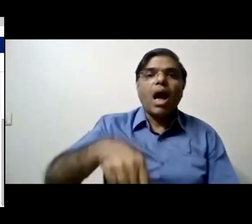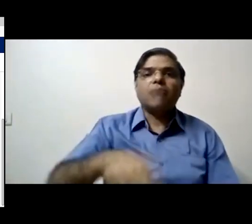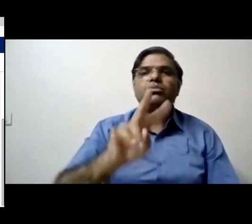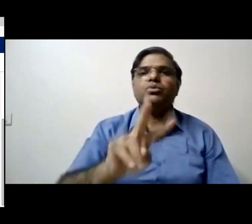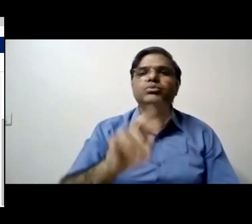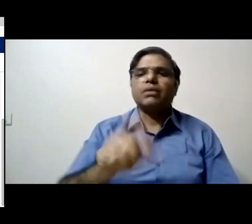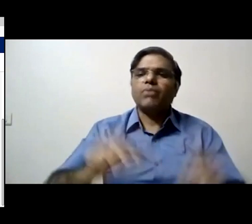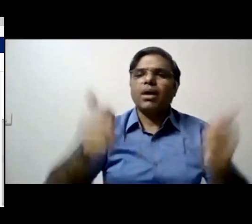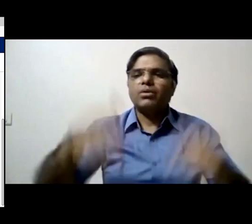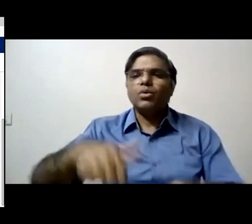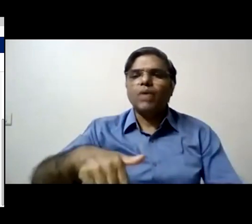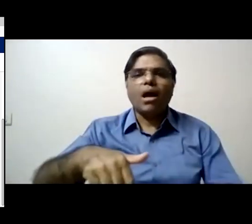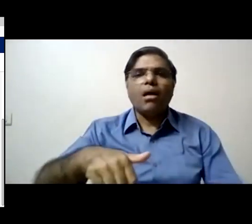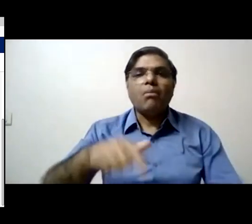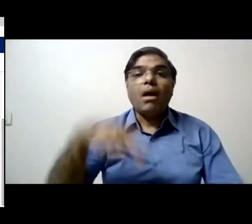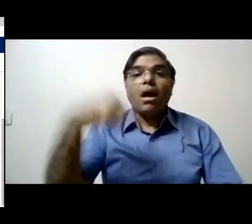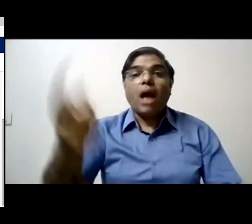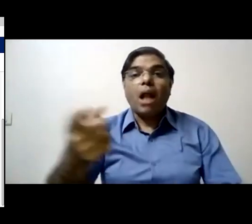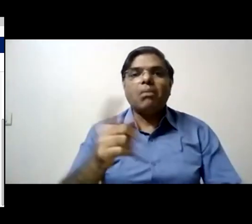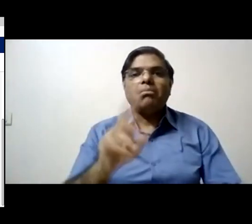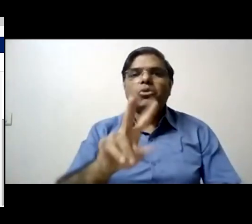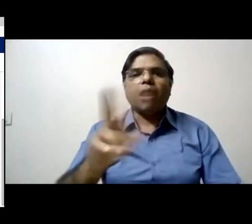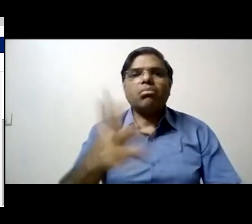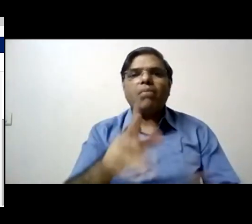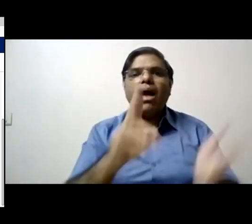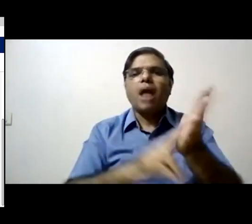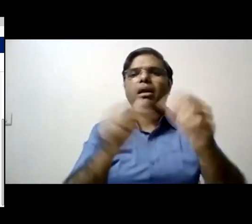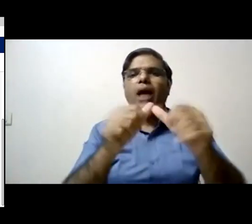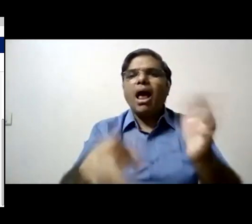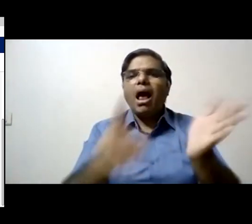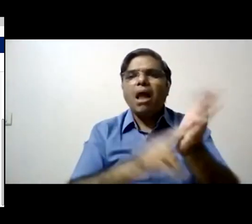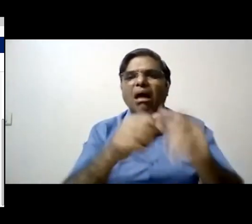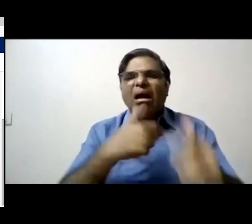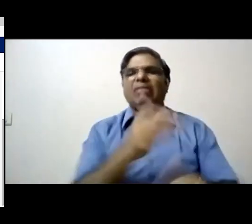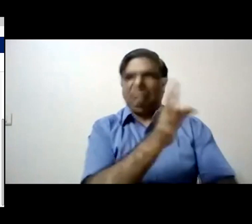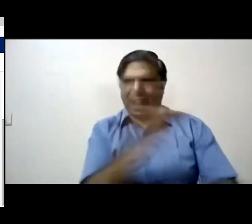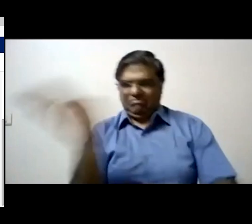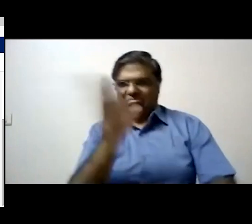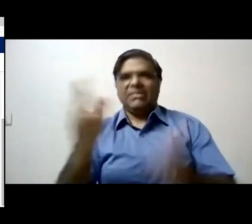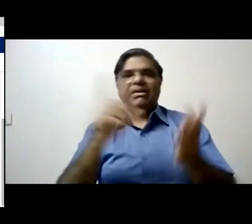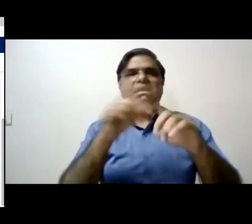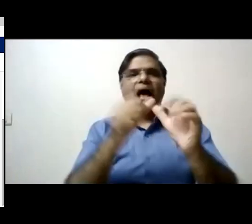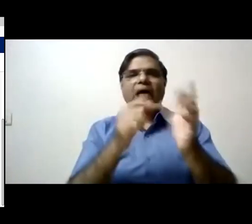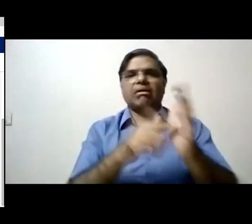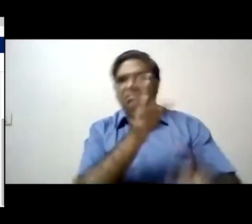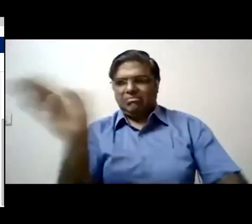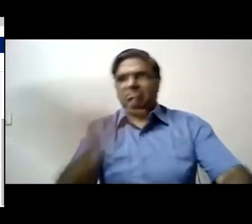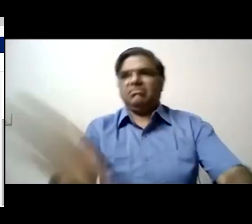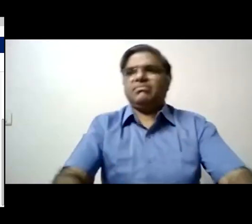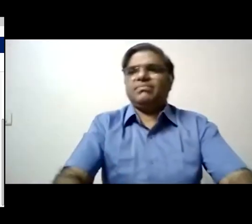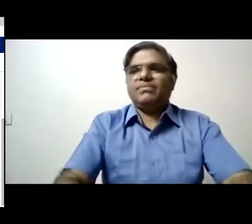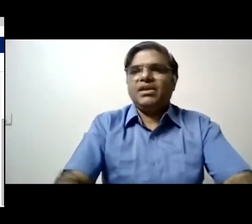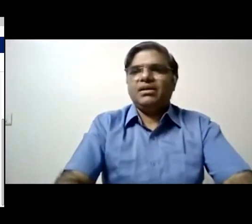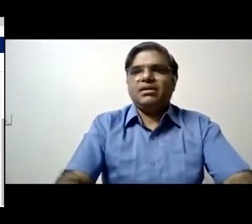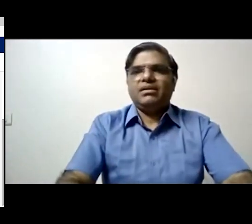So when you will choose the location, right, for today it was available for 28th May, 29th May, maybe